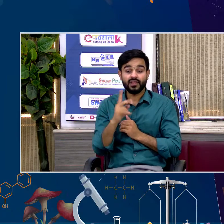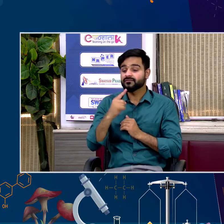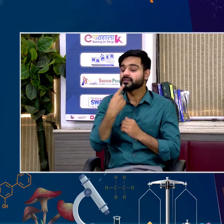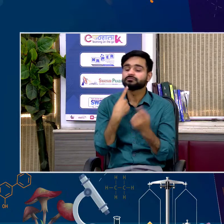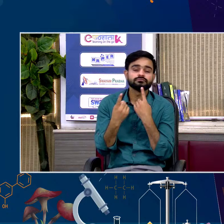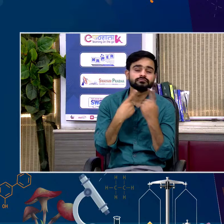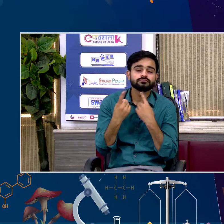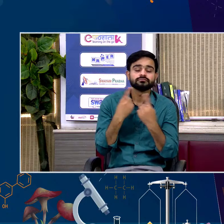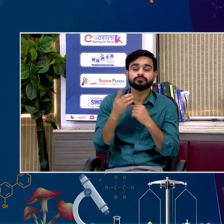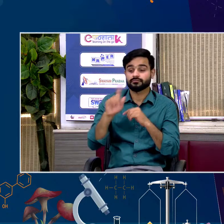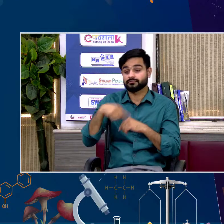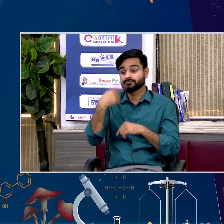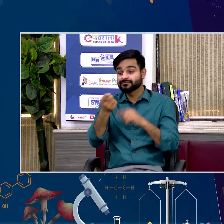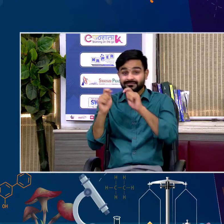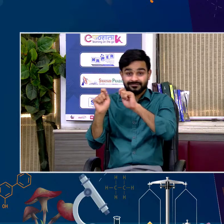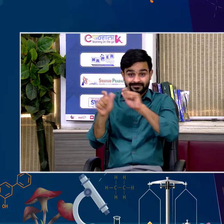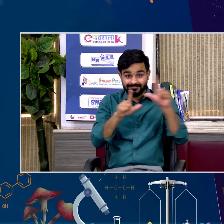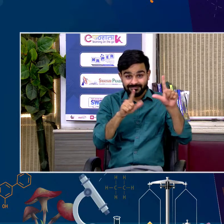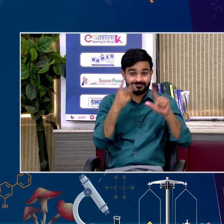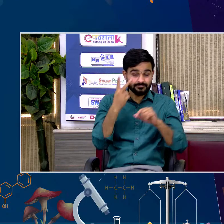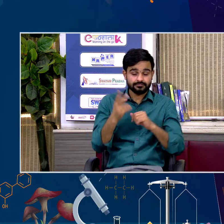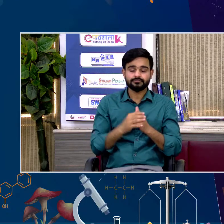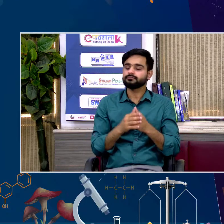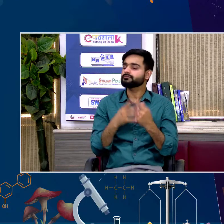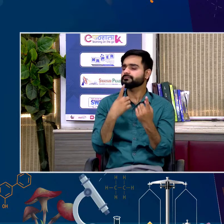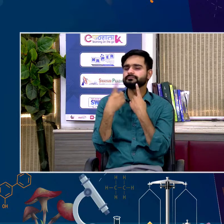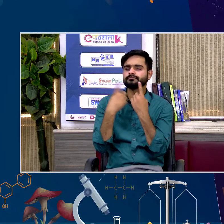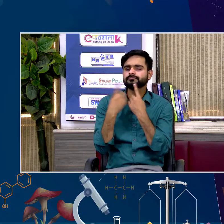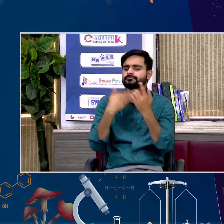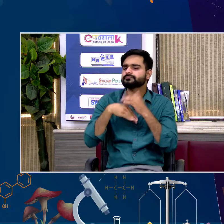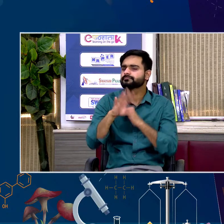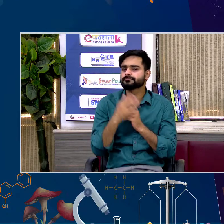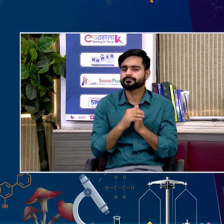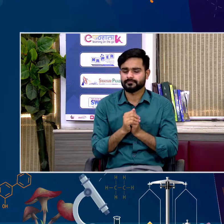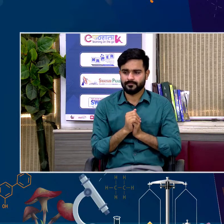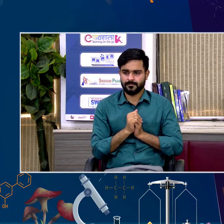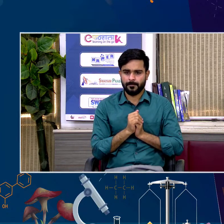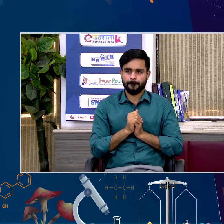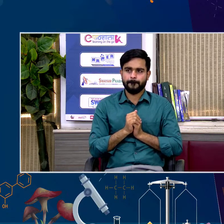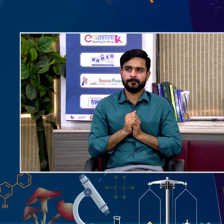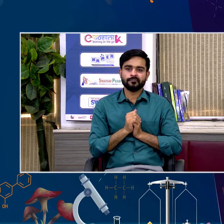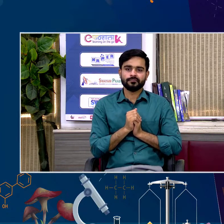about, if you go to the next slide, we can talk about the next after this.